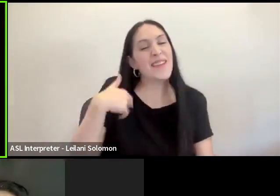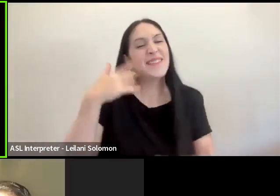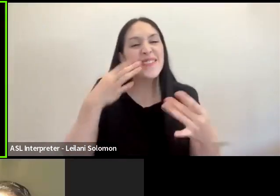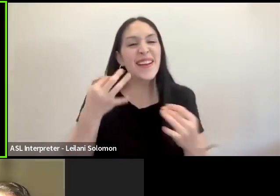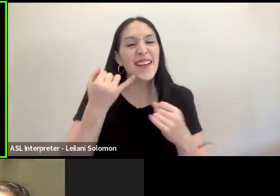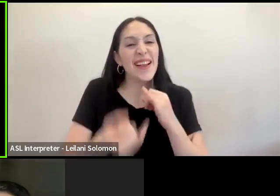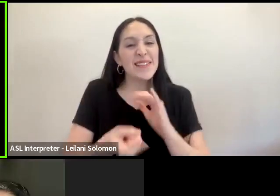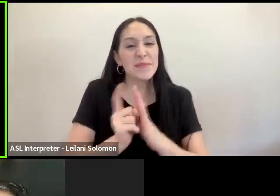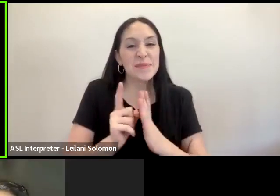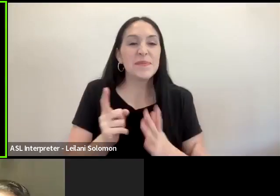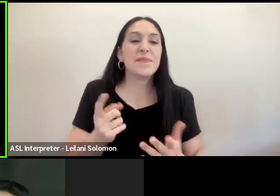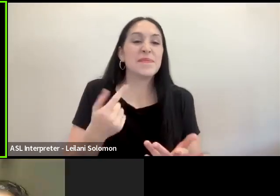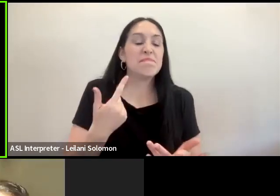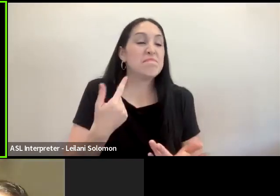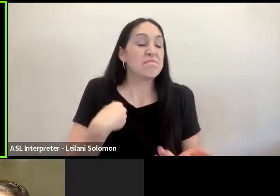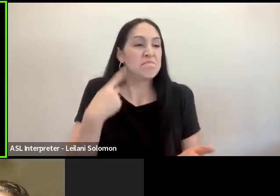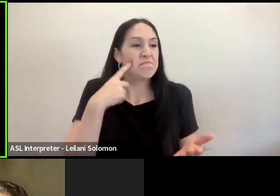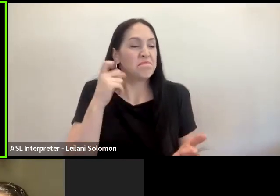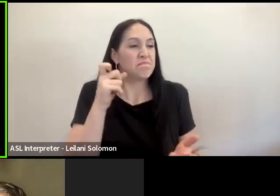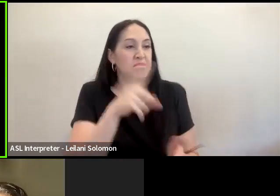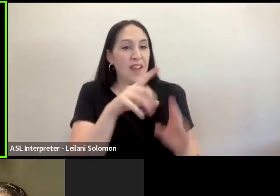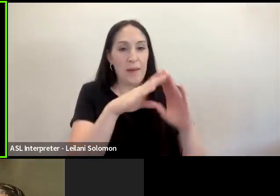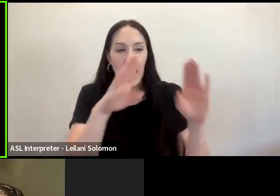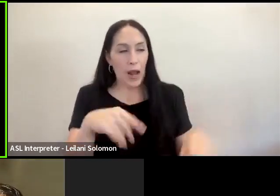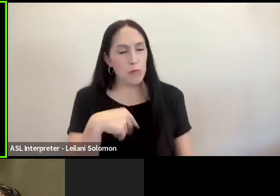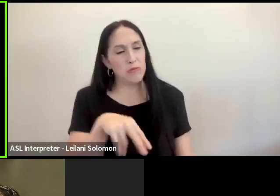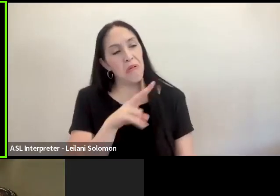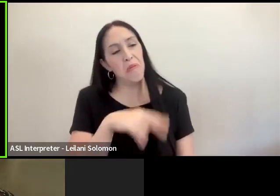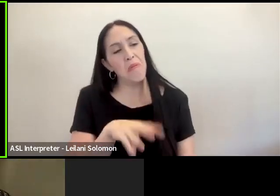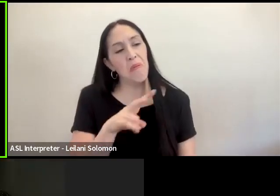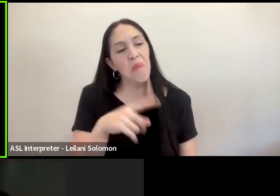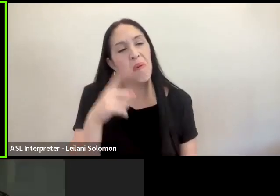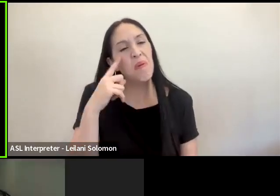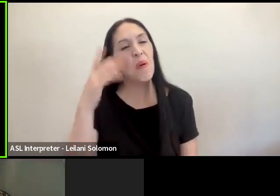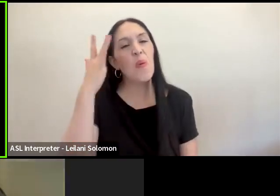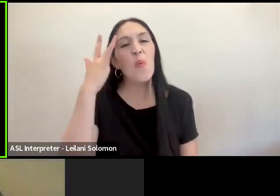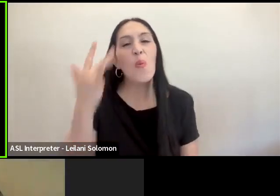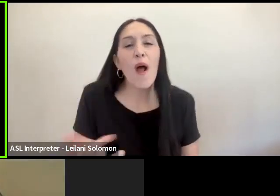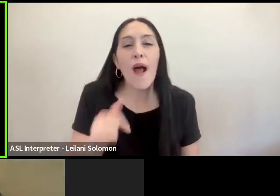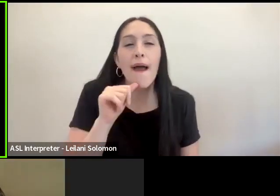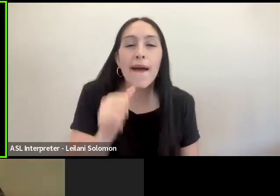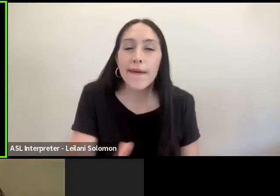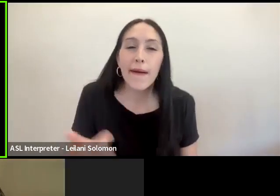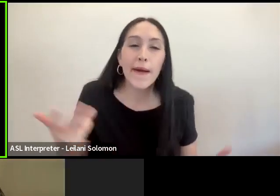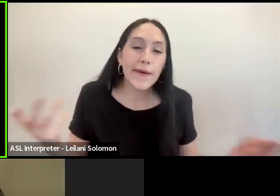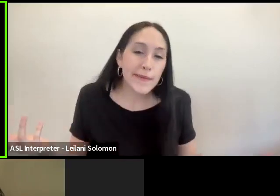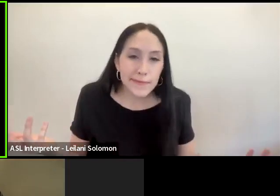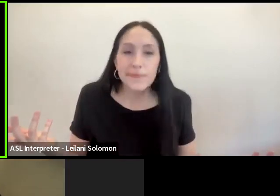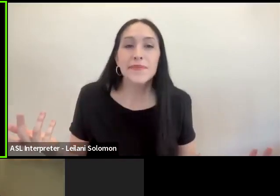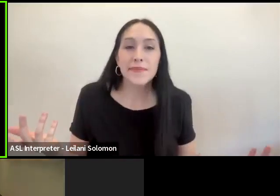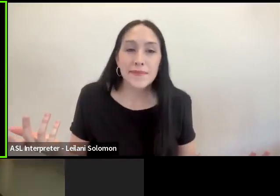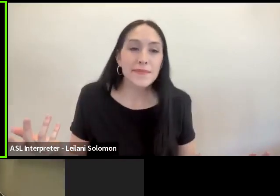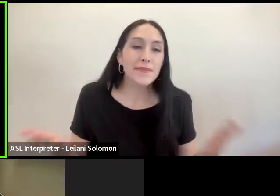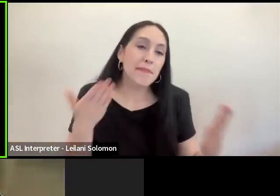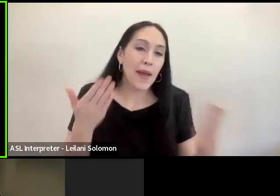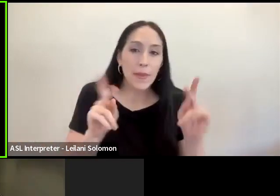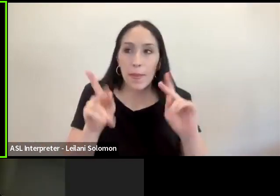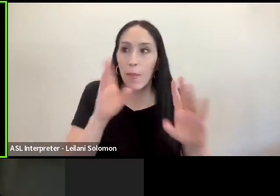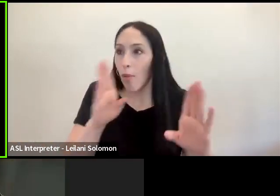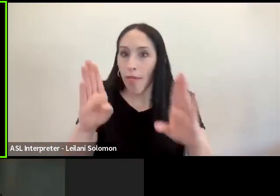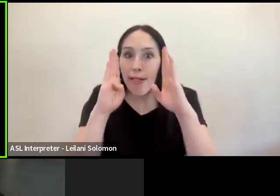saw it in the house somewhere and I was like, you know what? Why not? It might grab everybody's attention for 5 to 10 seconds.